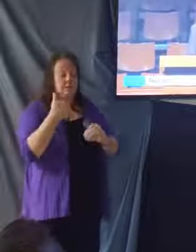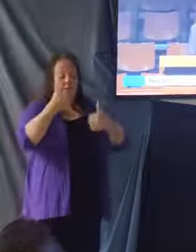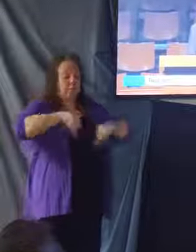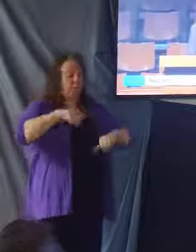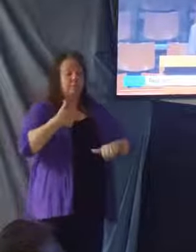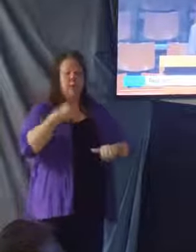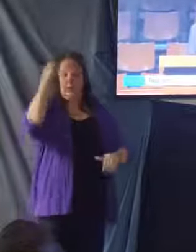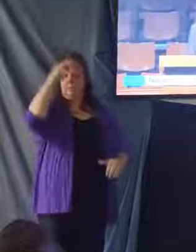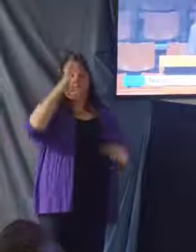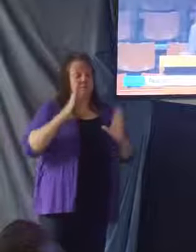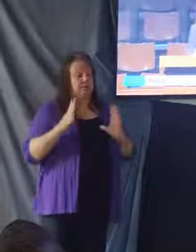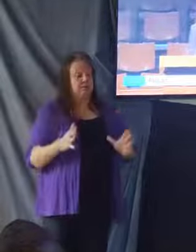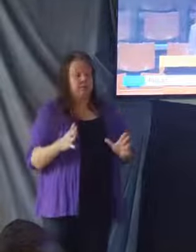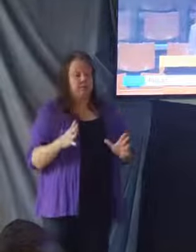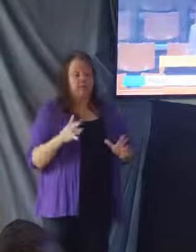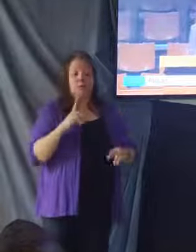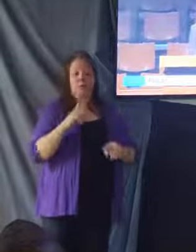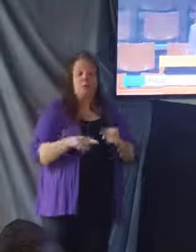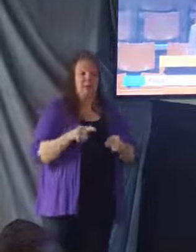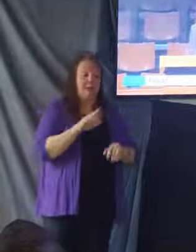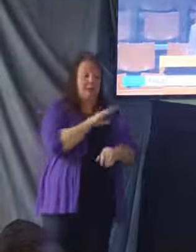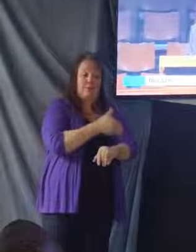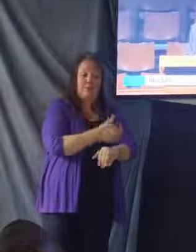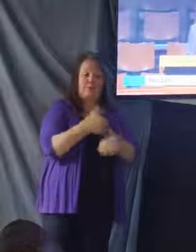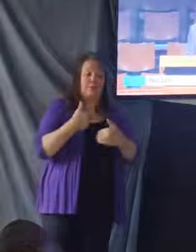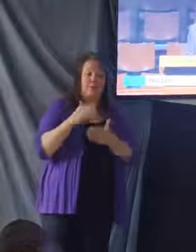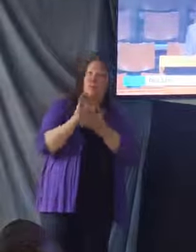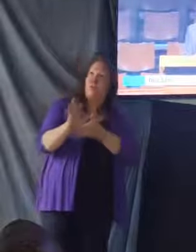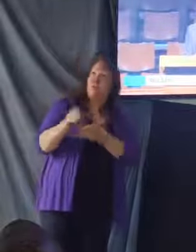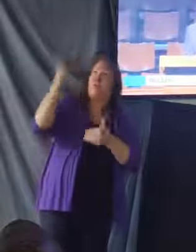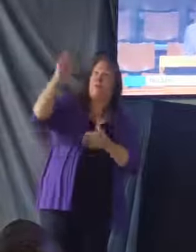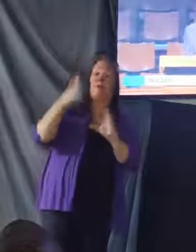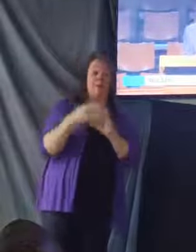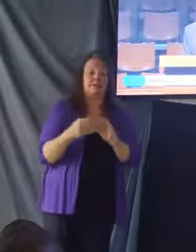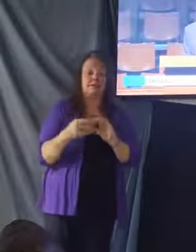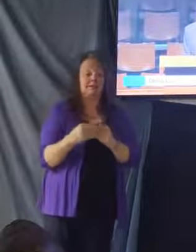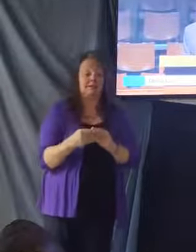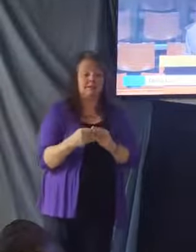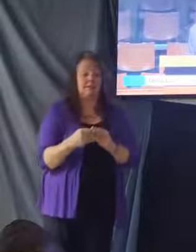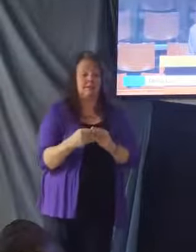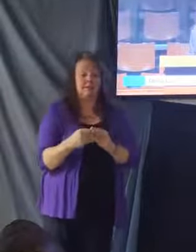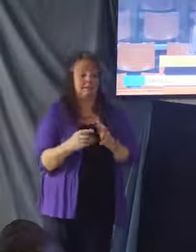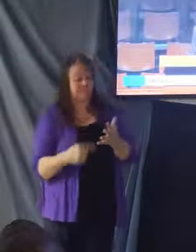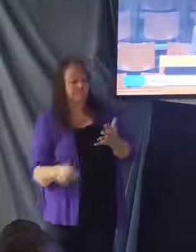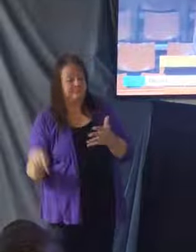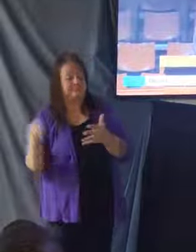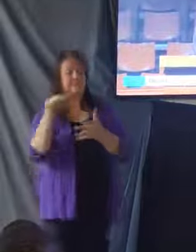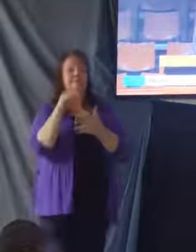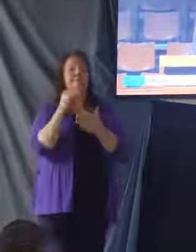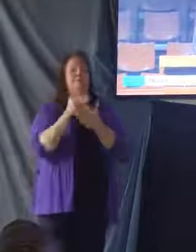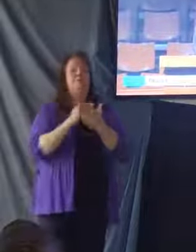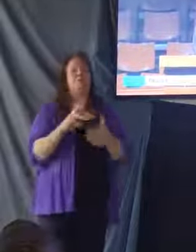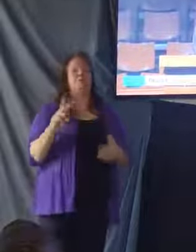opinions. They don't have authority to reject what God says. That needs to take us back to the opening verses of chapter